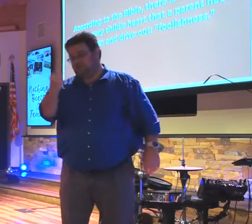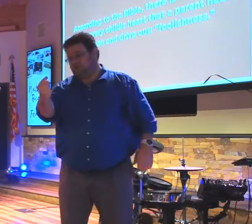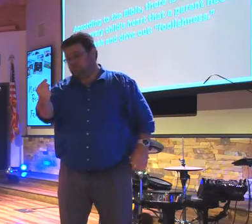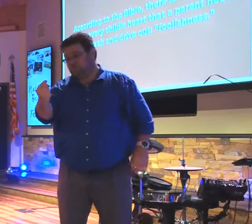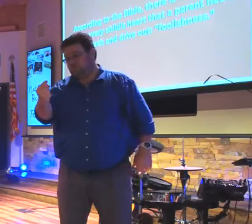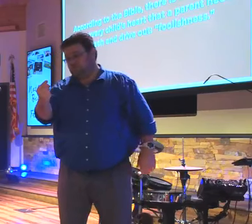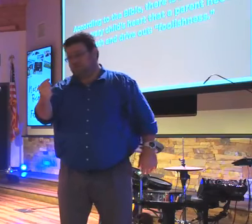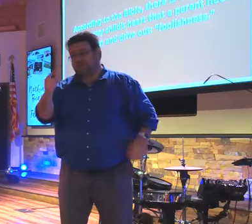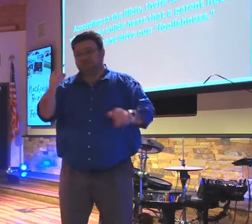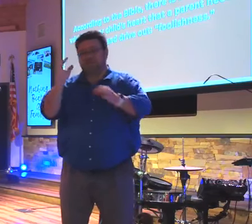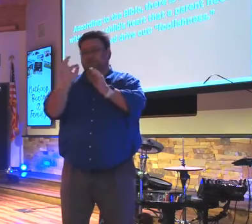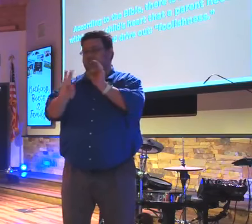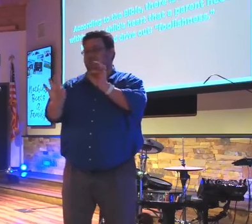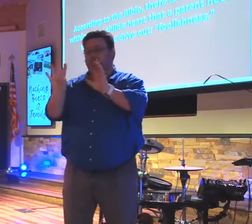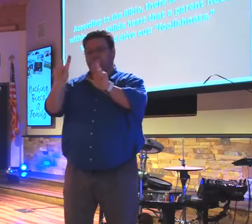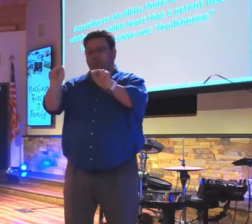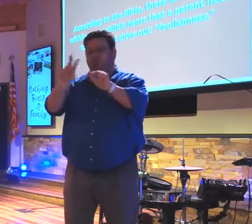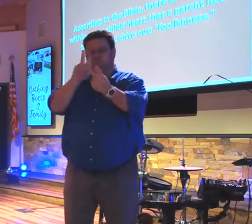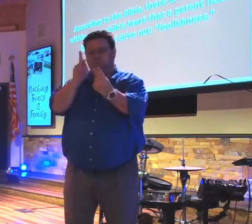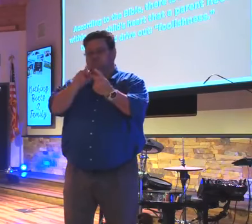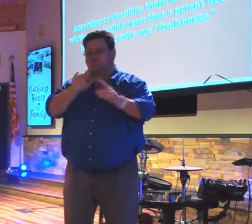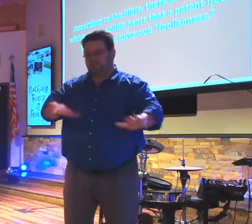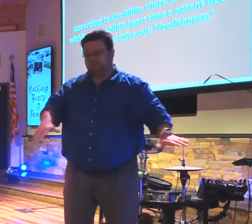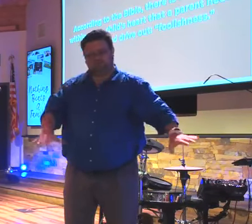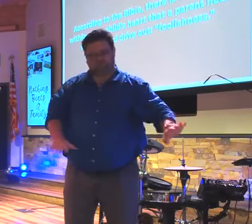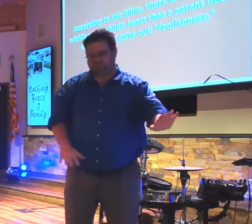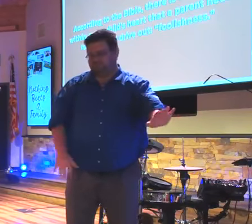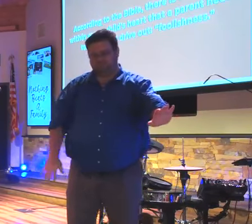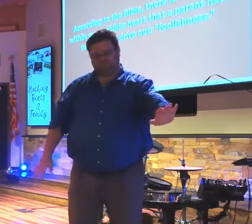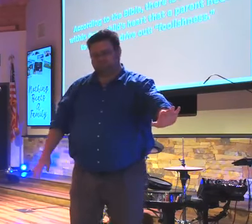are simply no perfect kids.